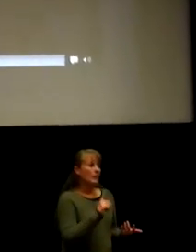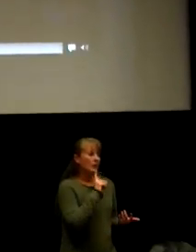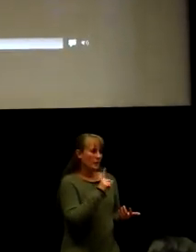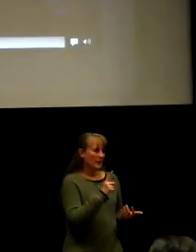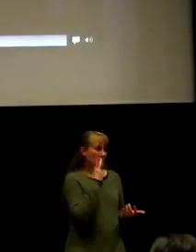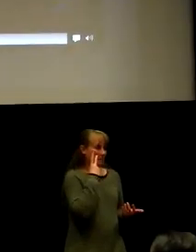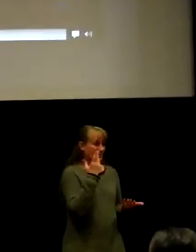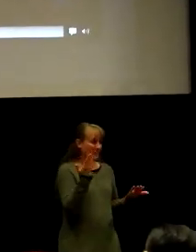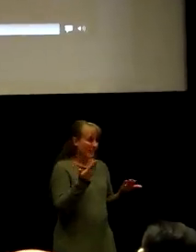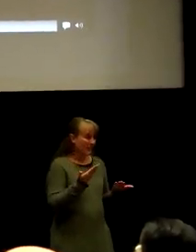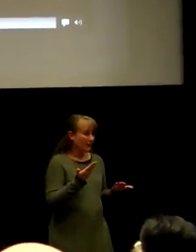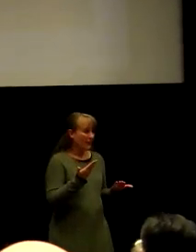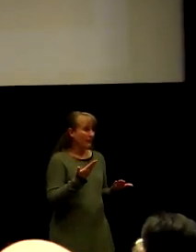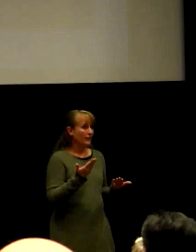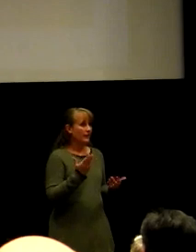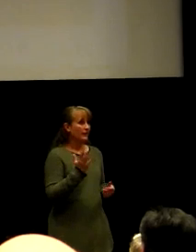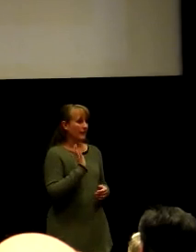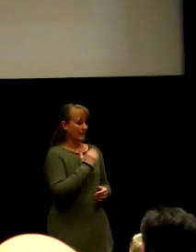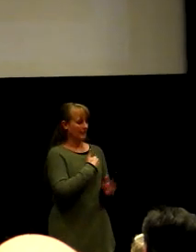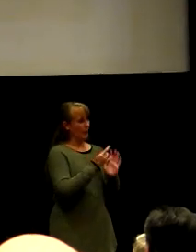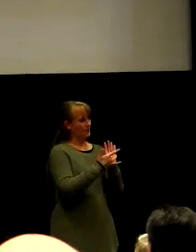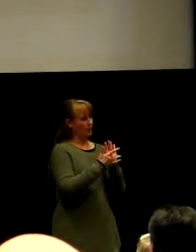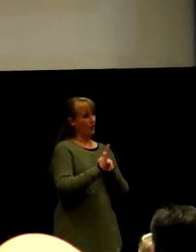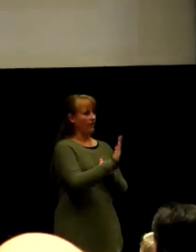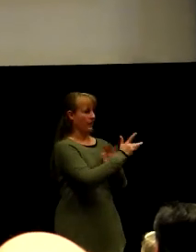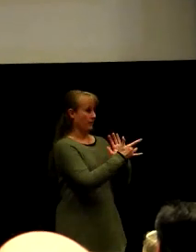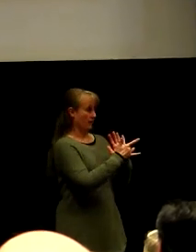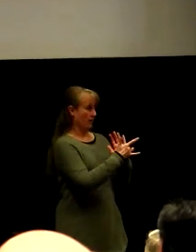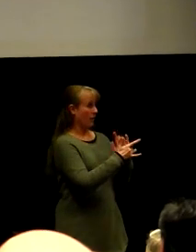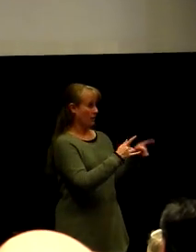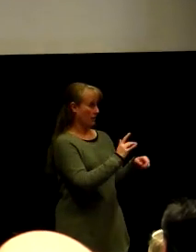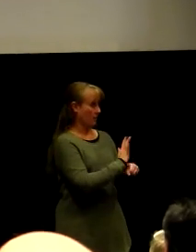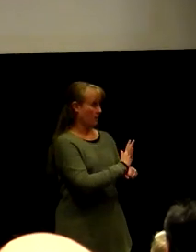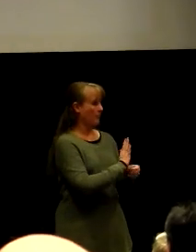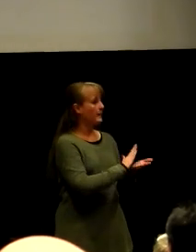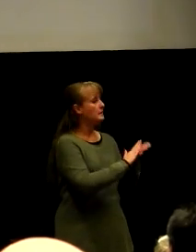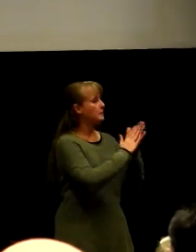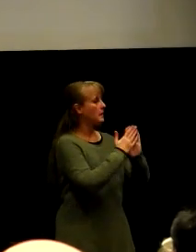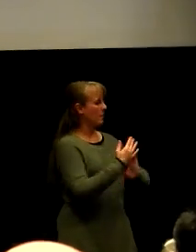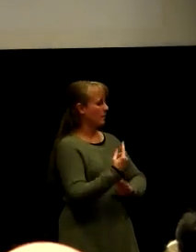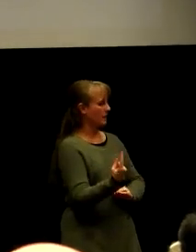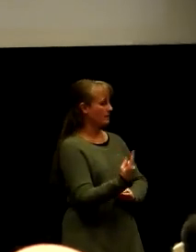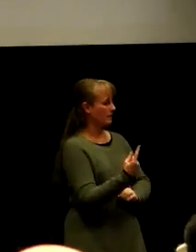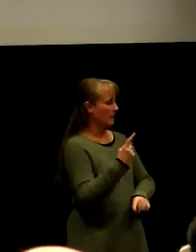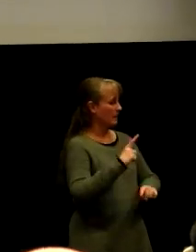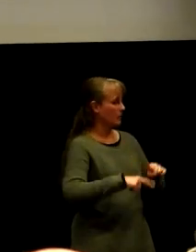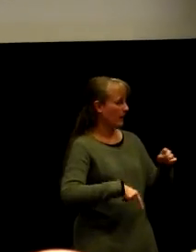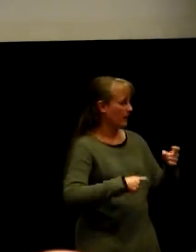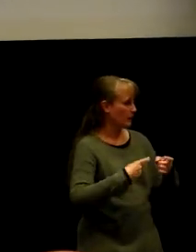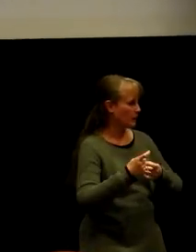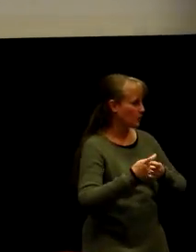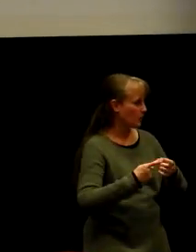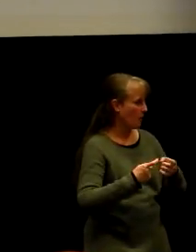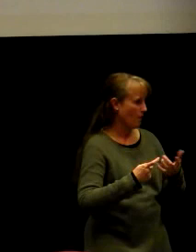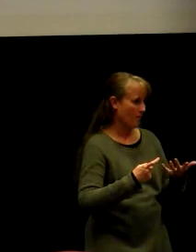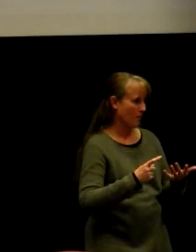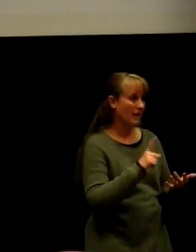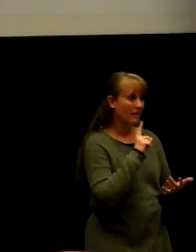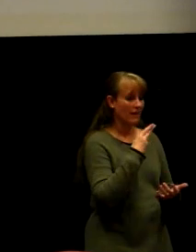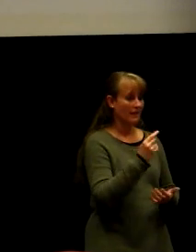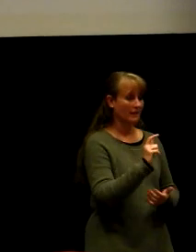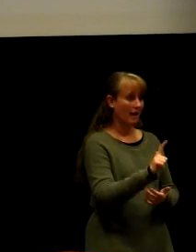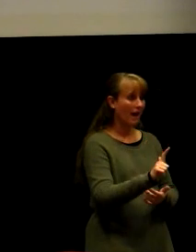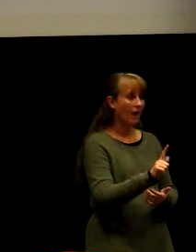Basically, what we're seeing here is our technology, or their technology, becoming something uncontrollable. And in fact,